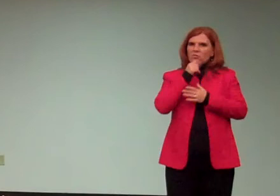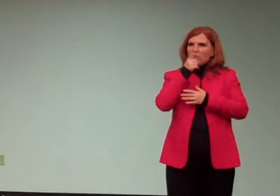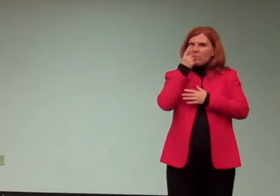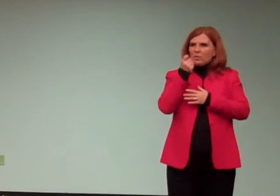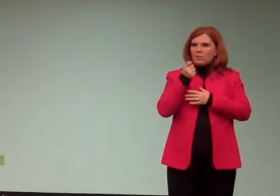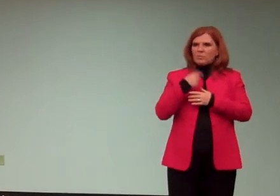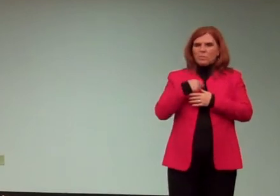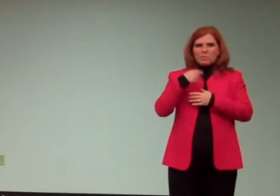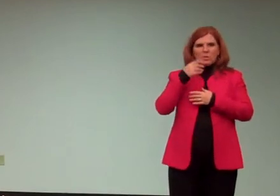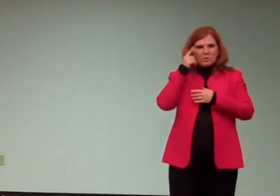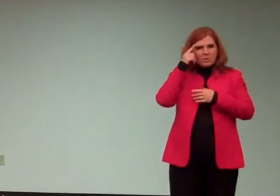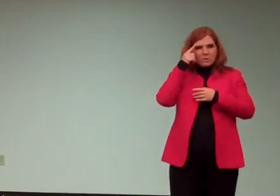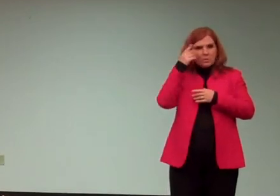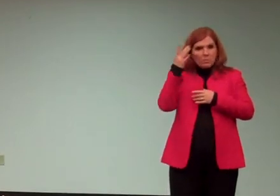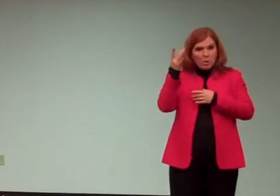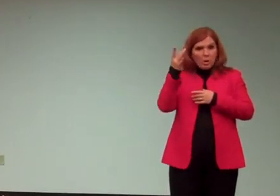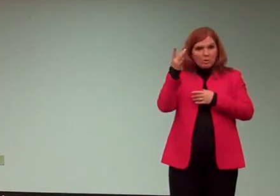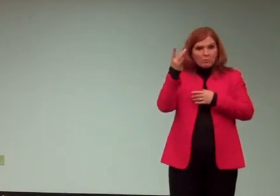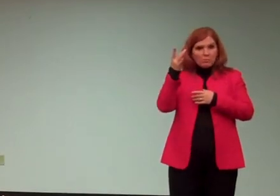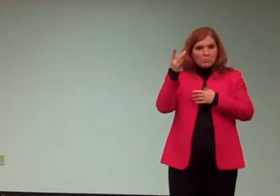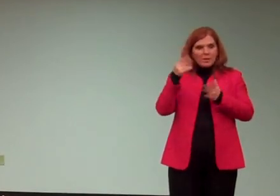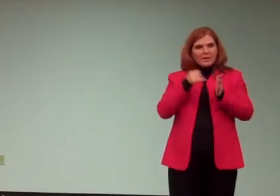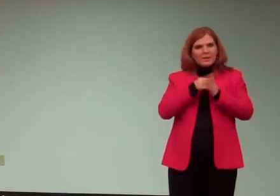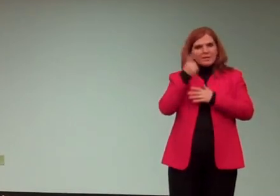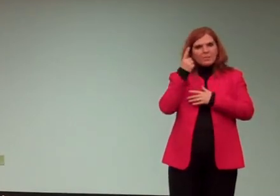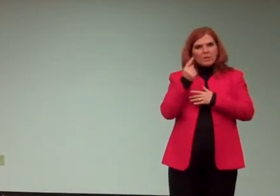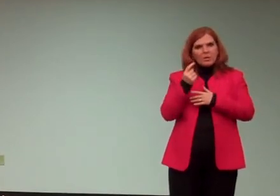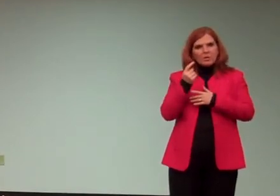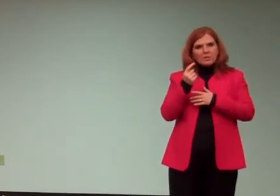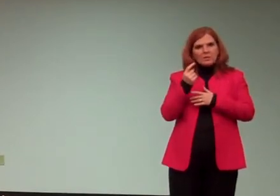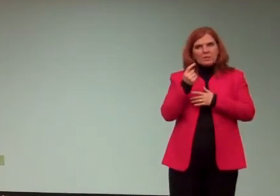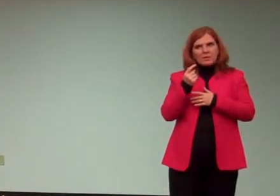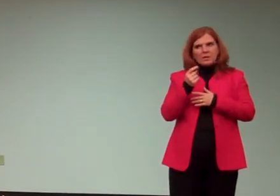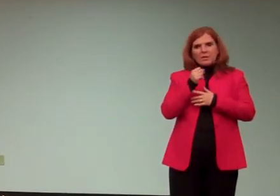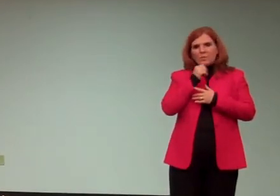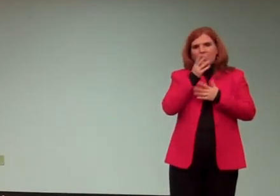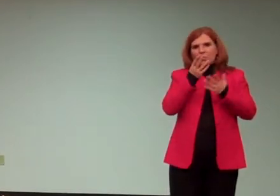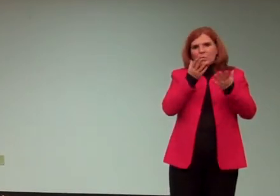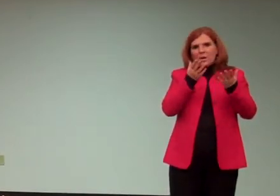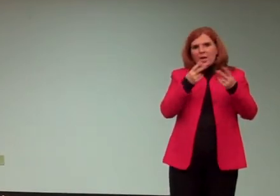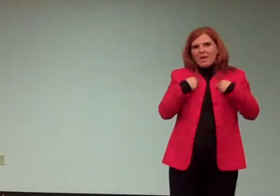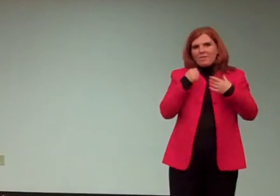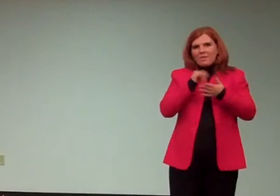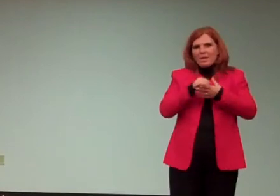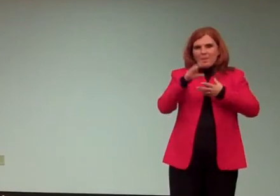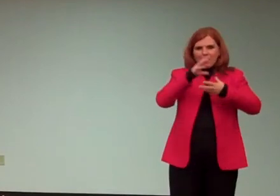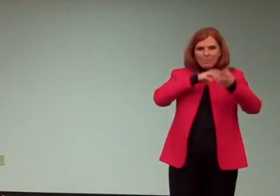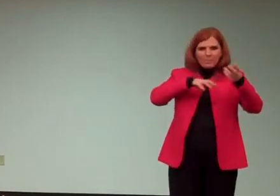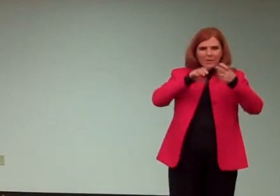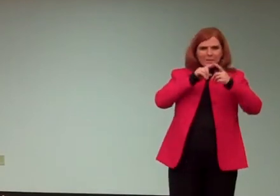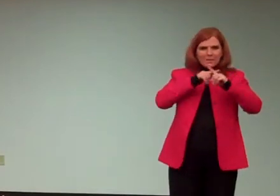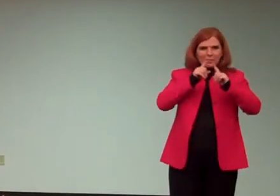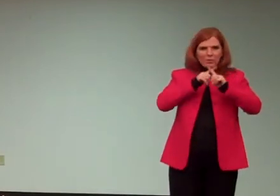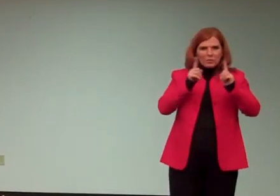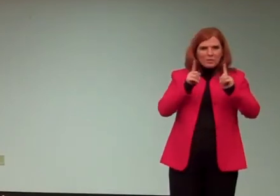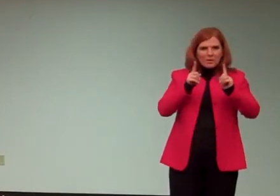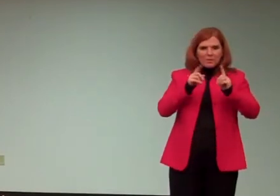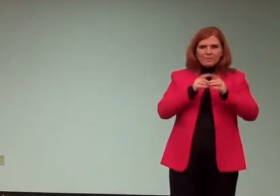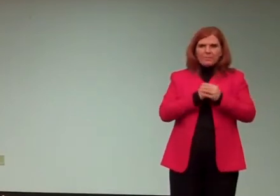not sophisticated people, but you know, you don't have that mix that's coming in.